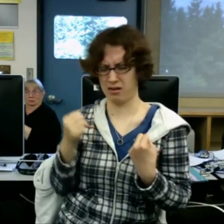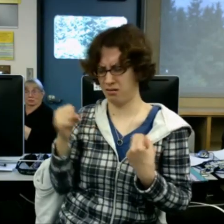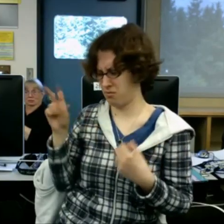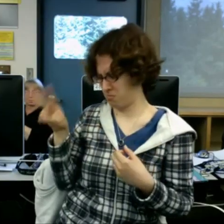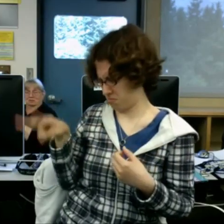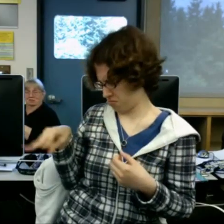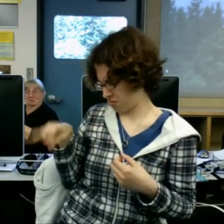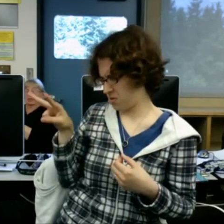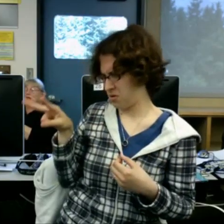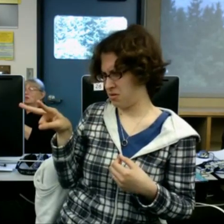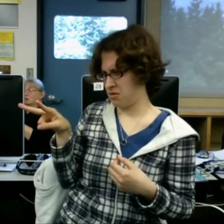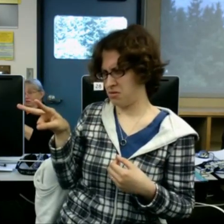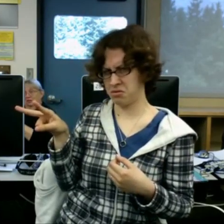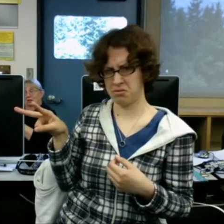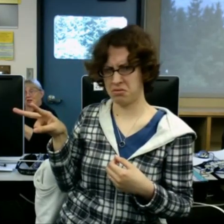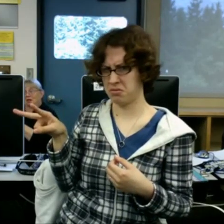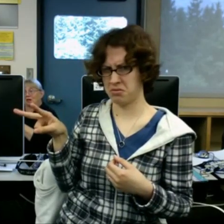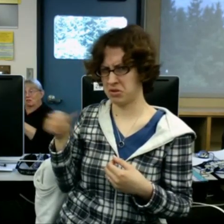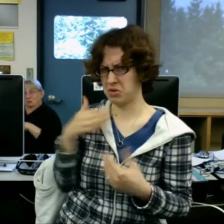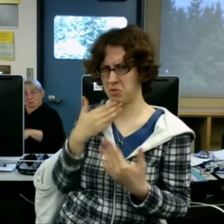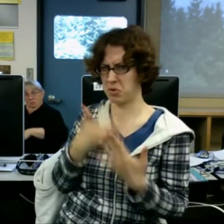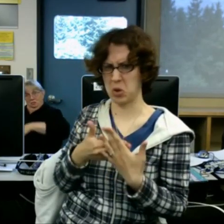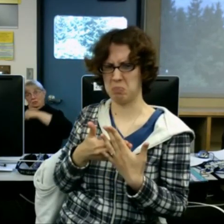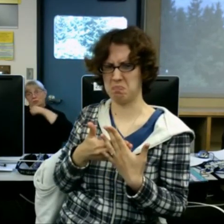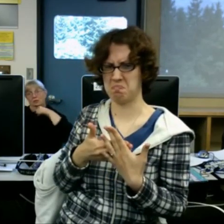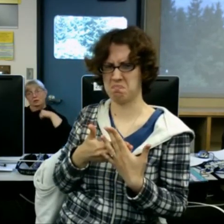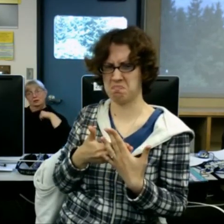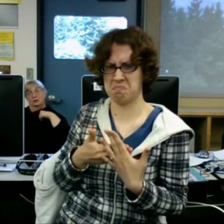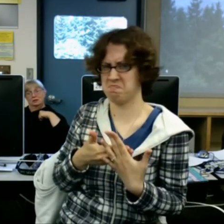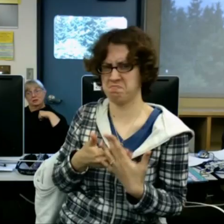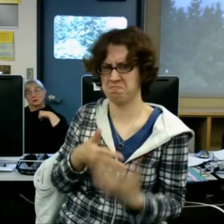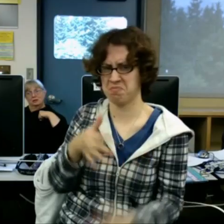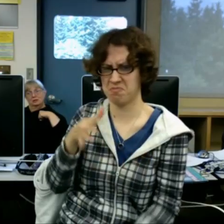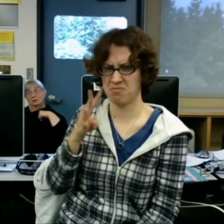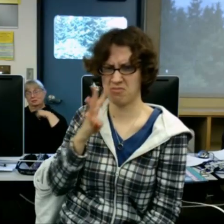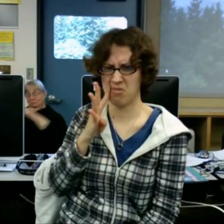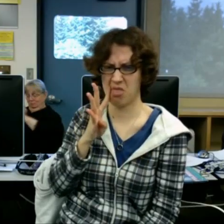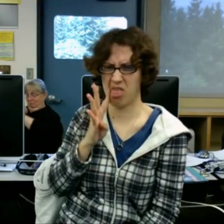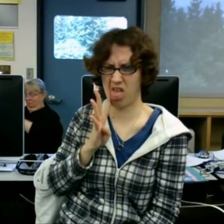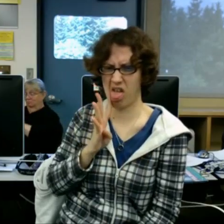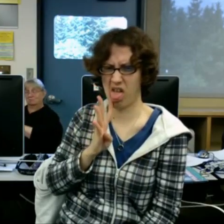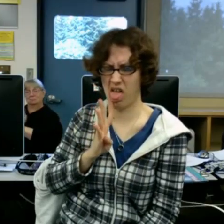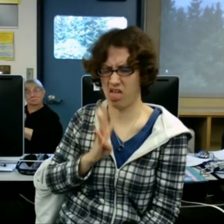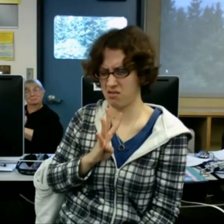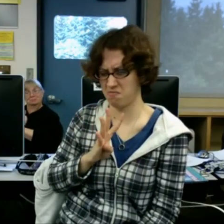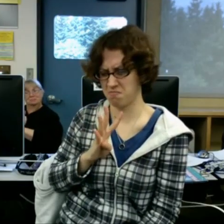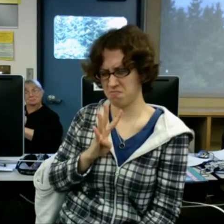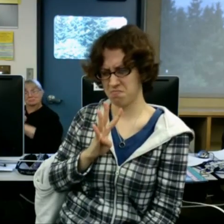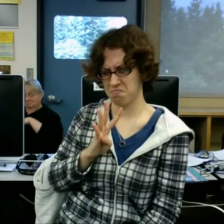healthy. She looks good. Oh, they were jealous.